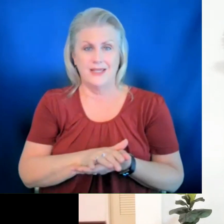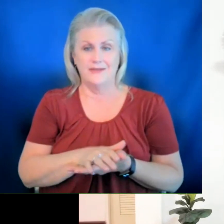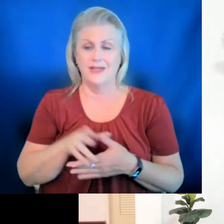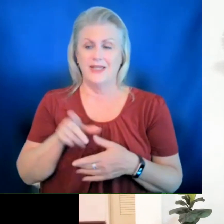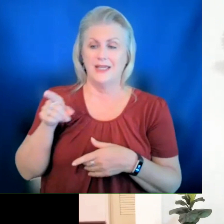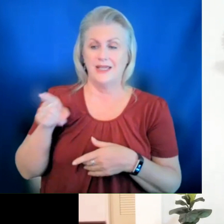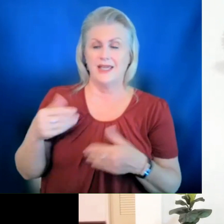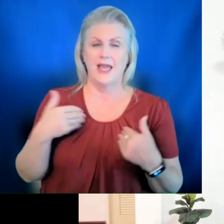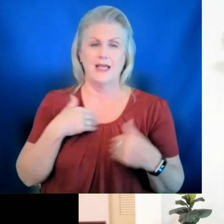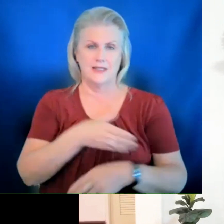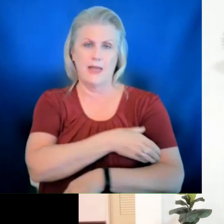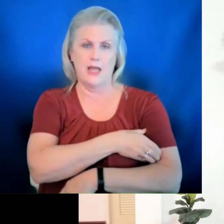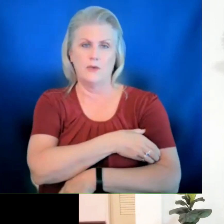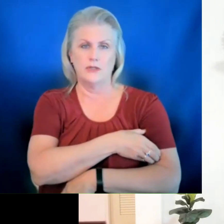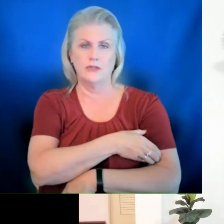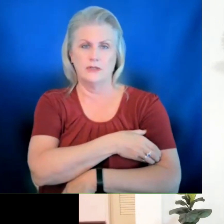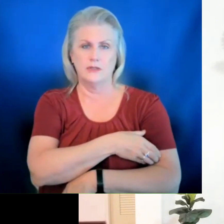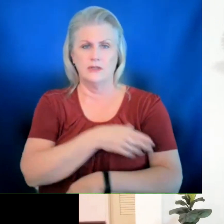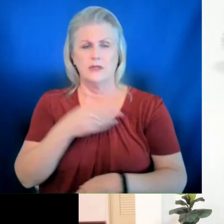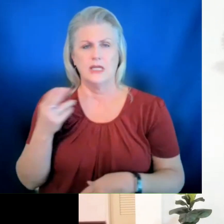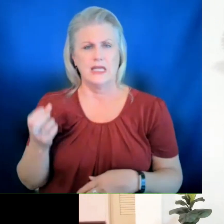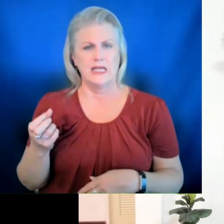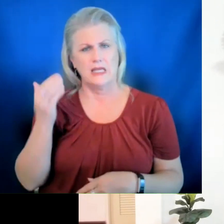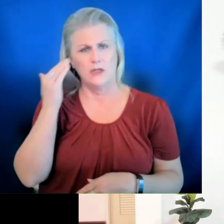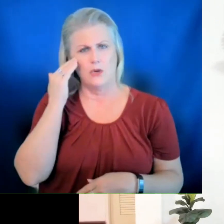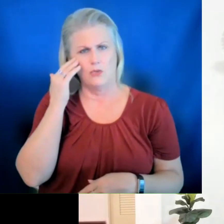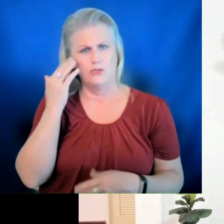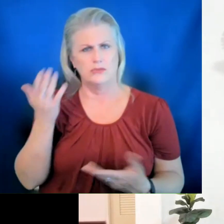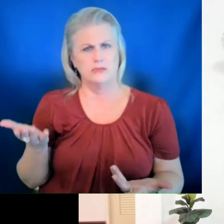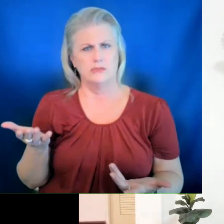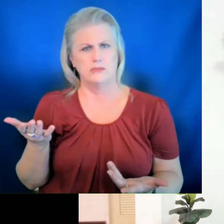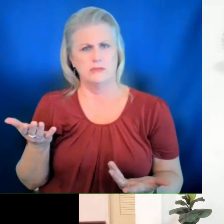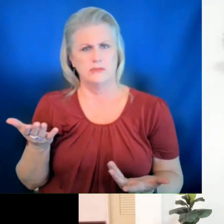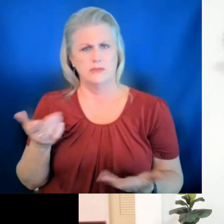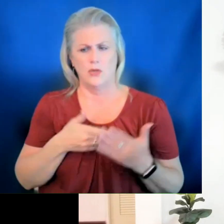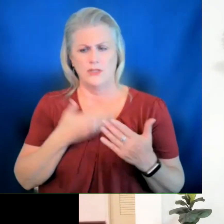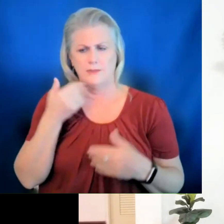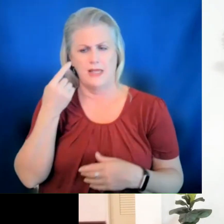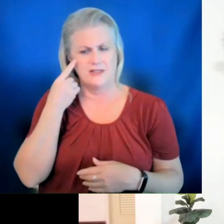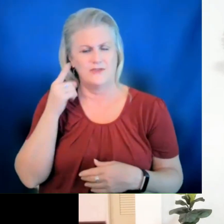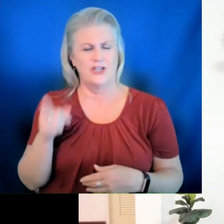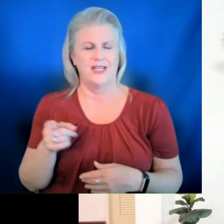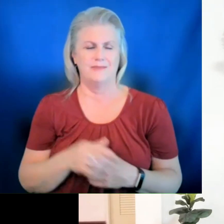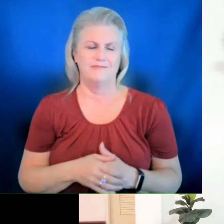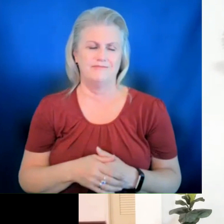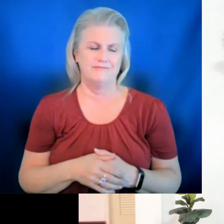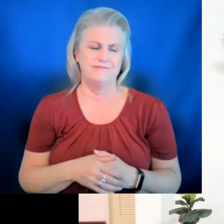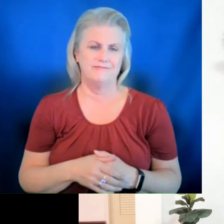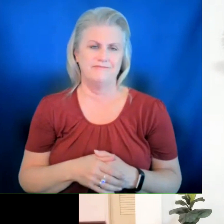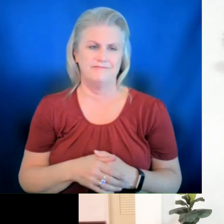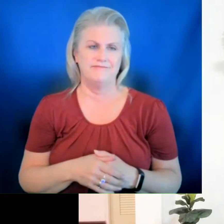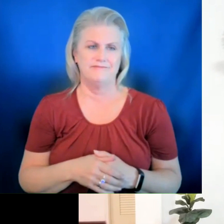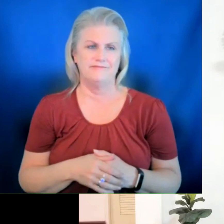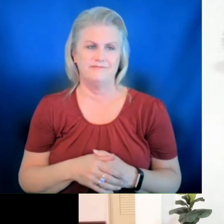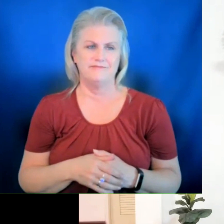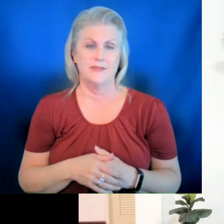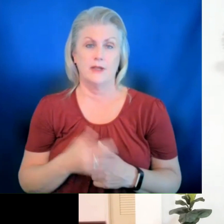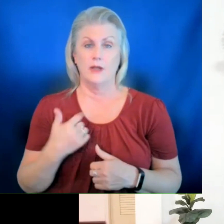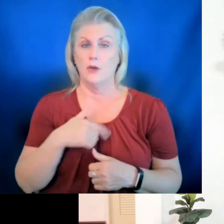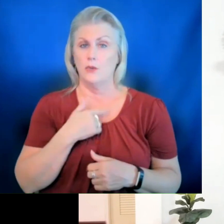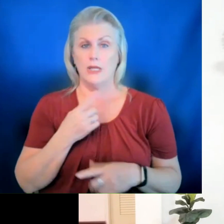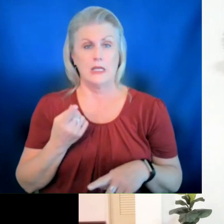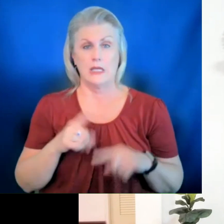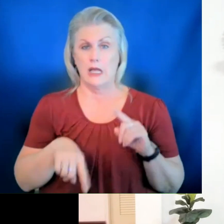that he has the power and that he knows what is best for